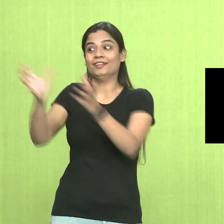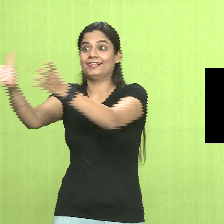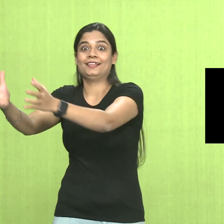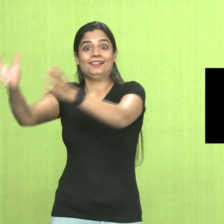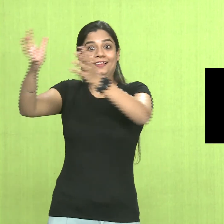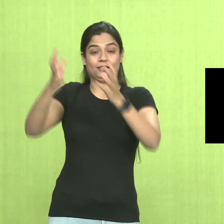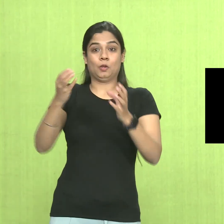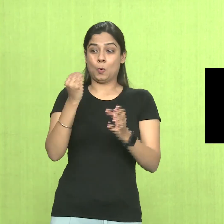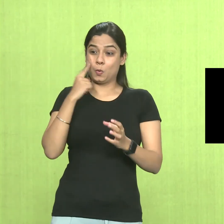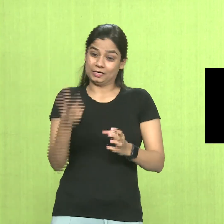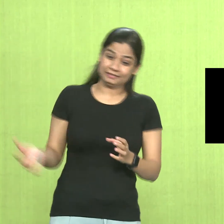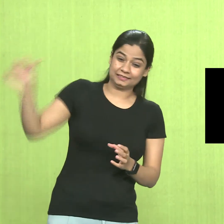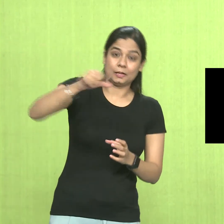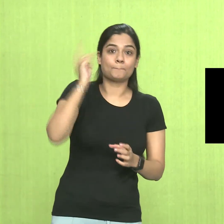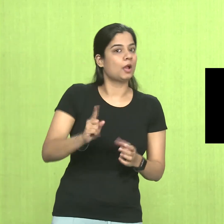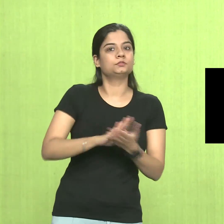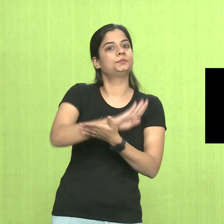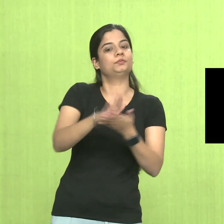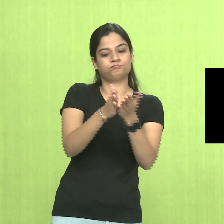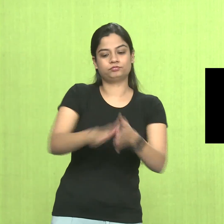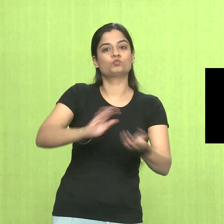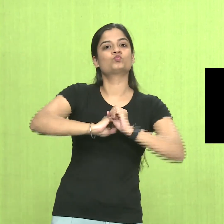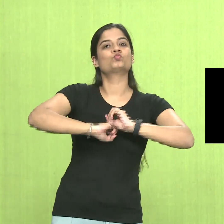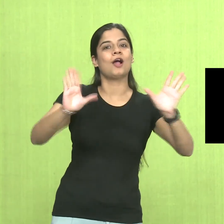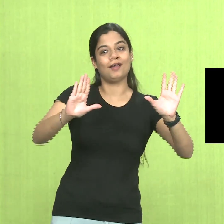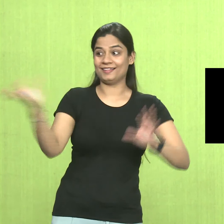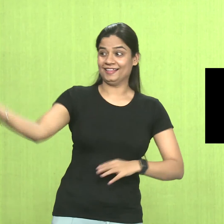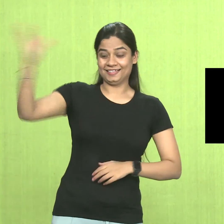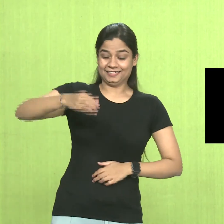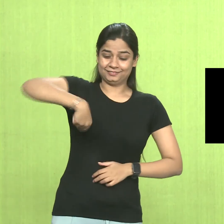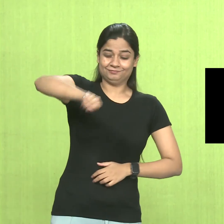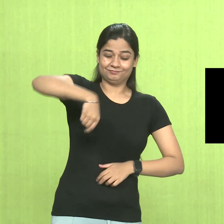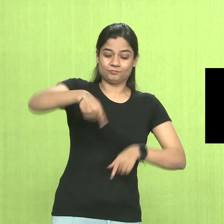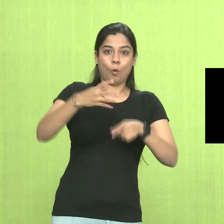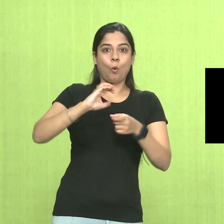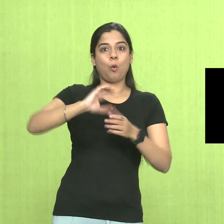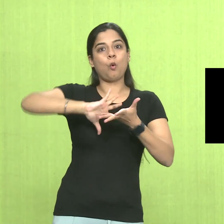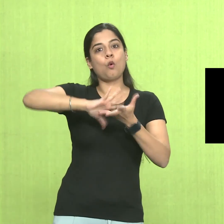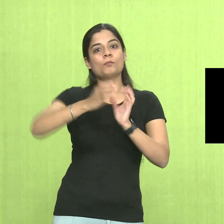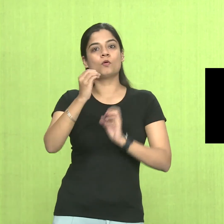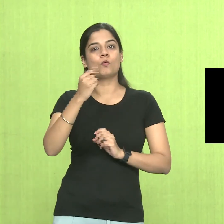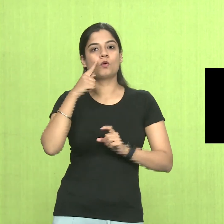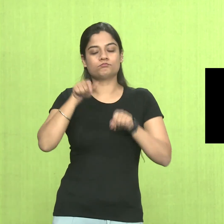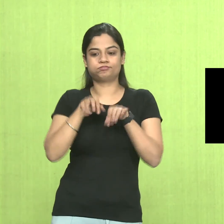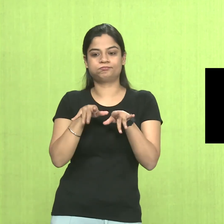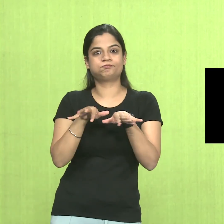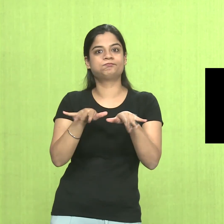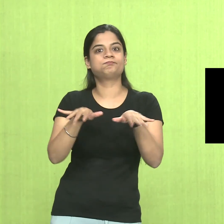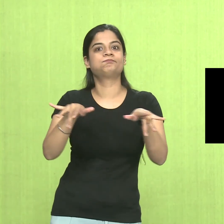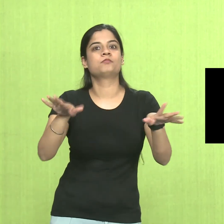fat. So when we don't need to add any extra fat while we are cooking it in the pan, it secretes its own